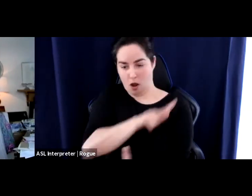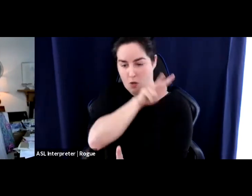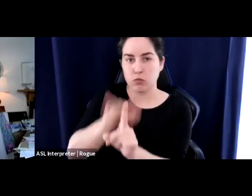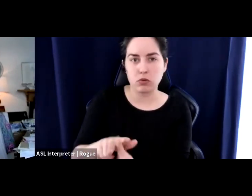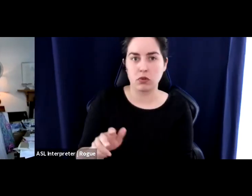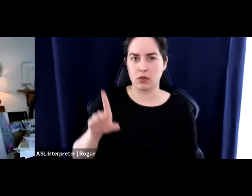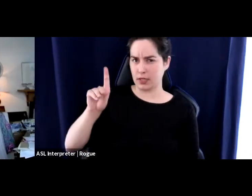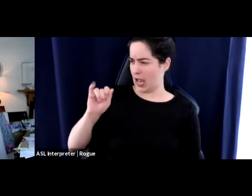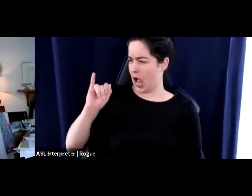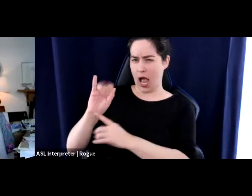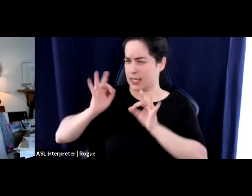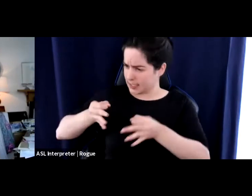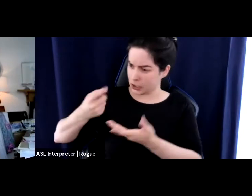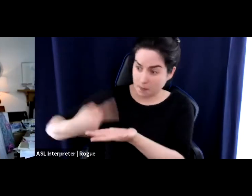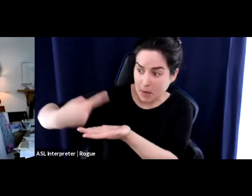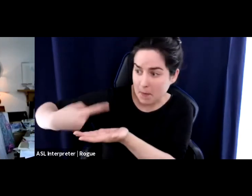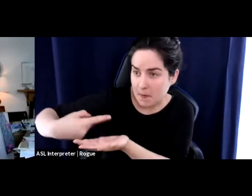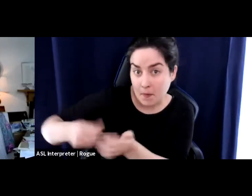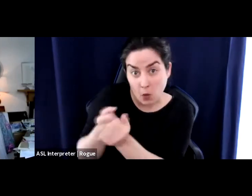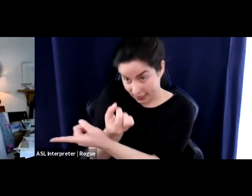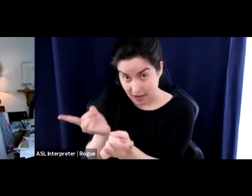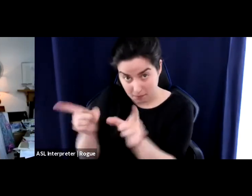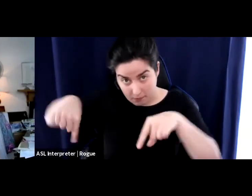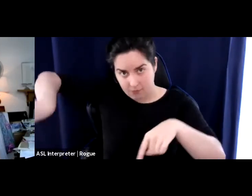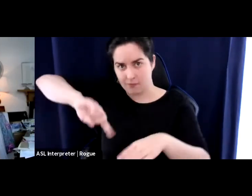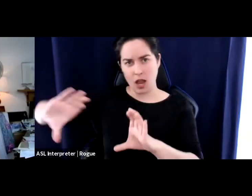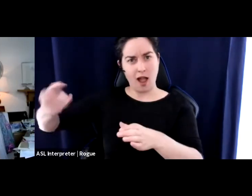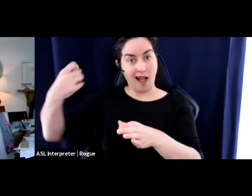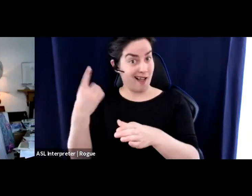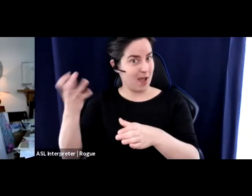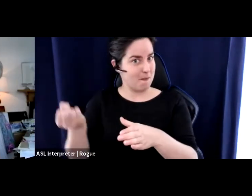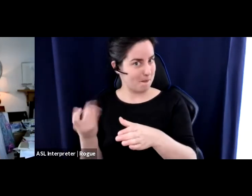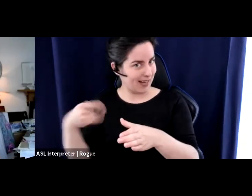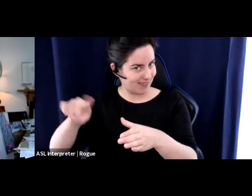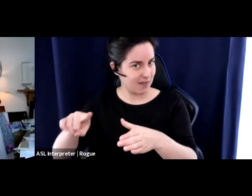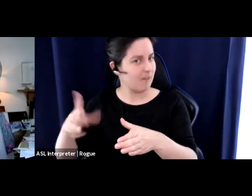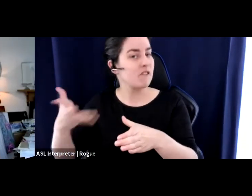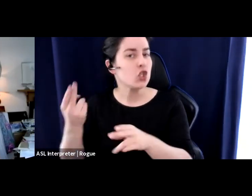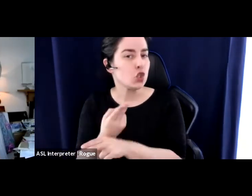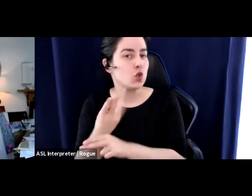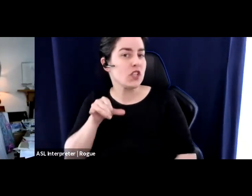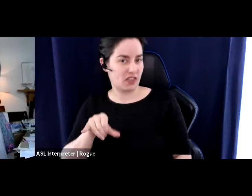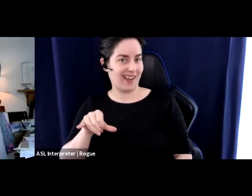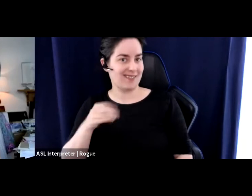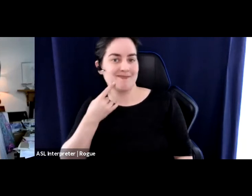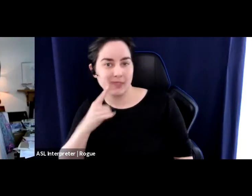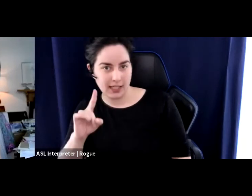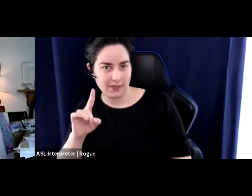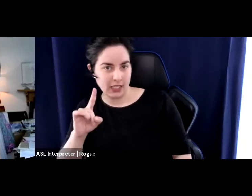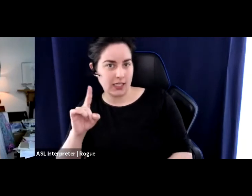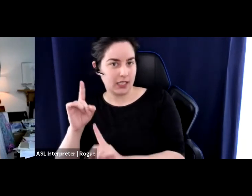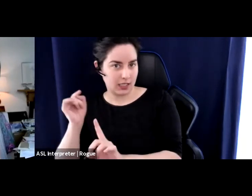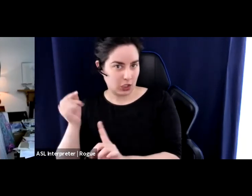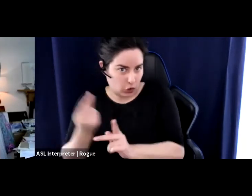decision, and in fact learned that many Crown prosecutors have used the DAI decision effectively. This is